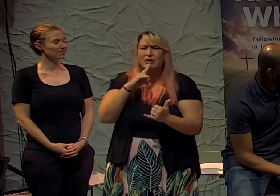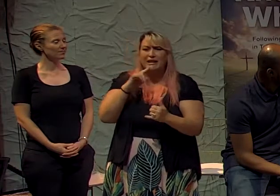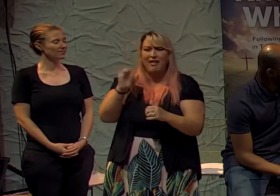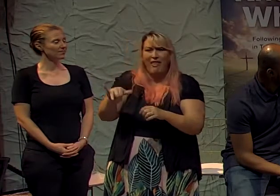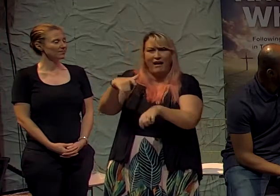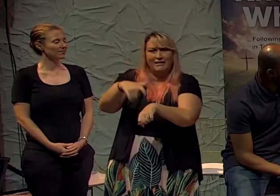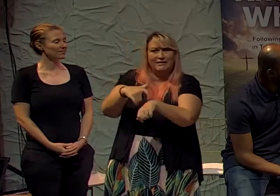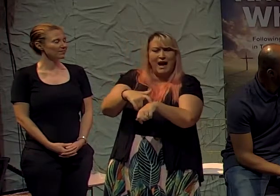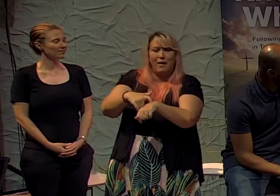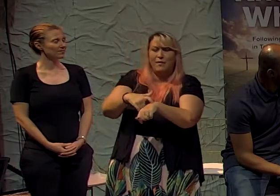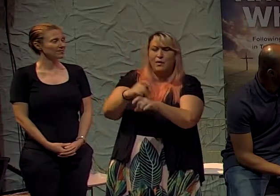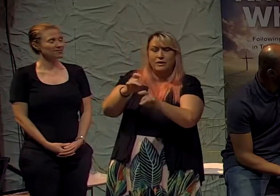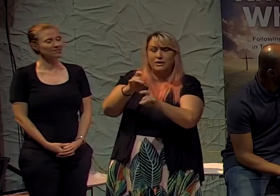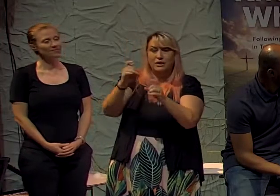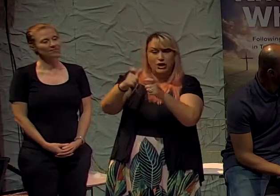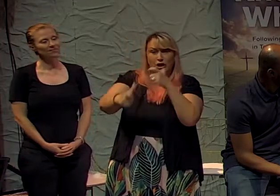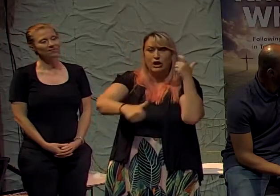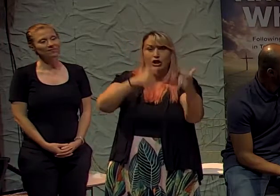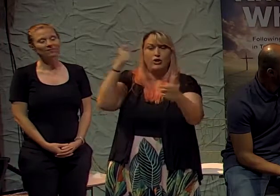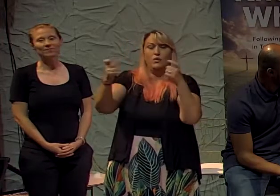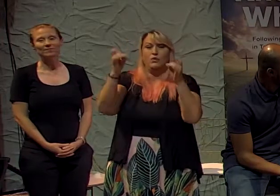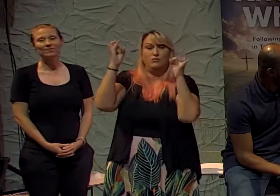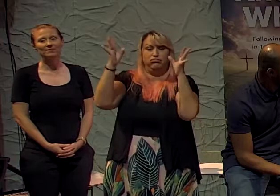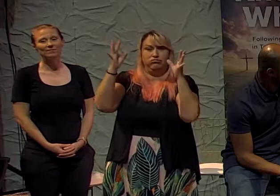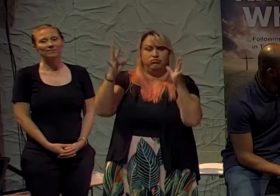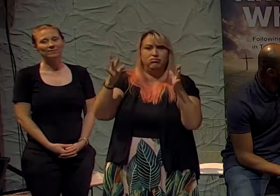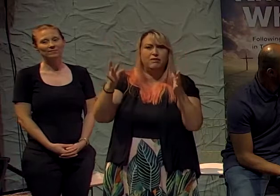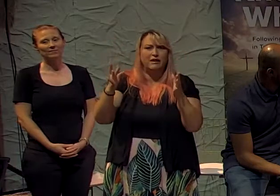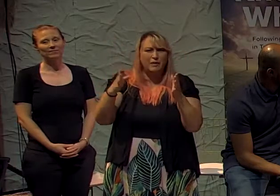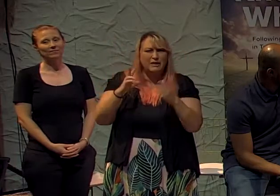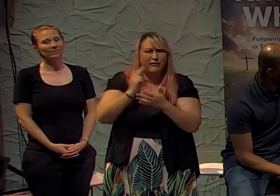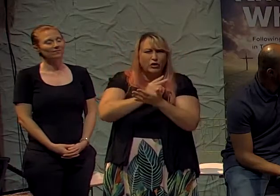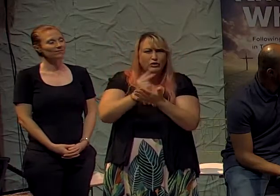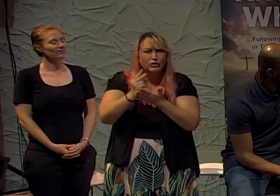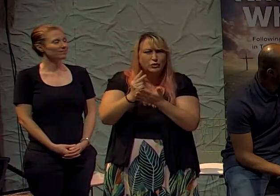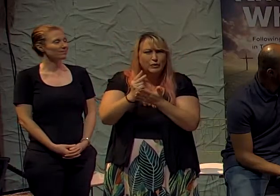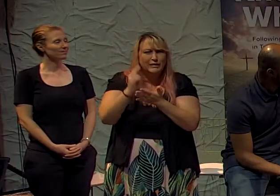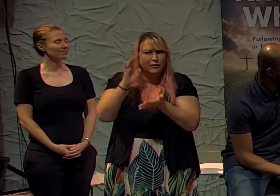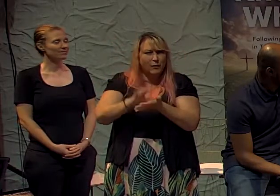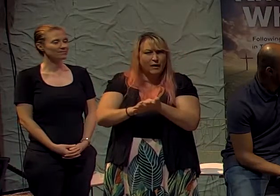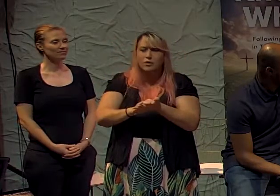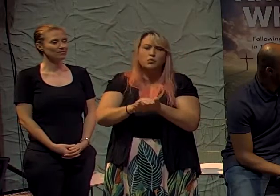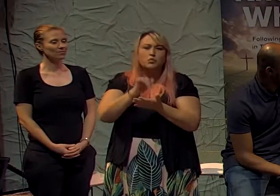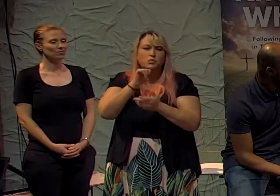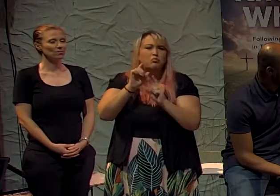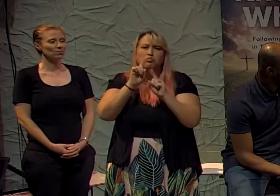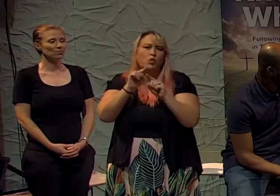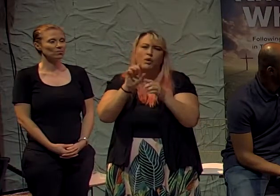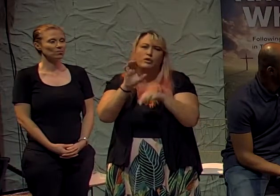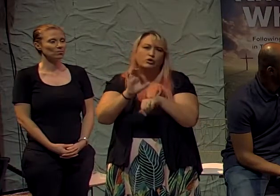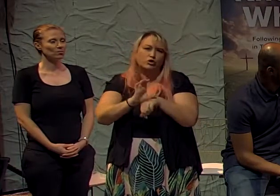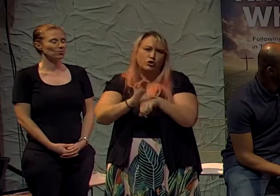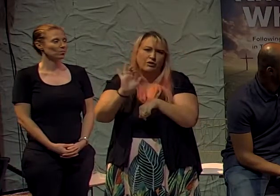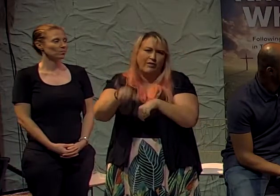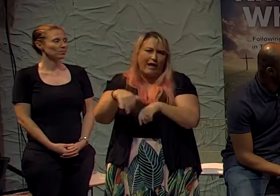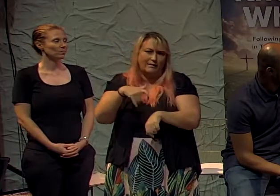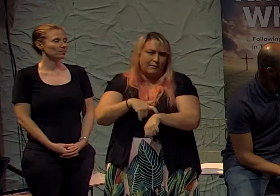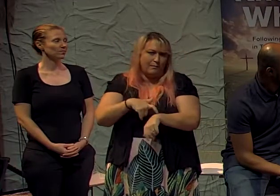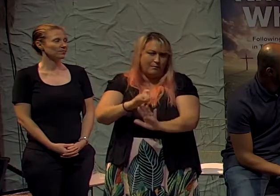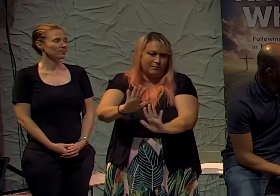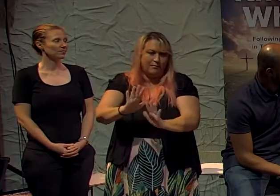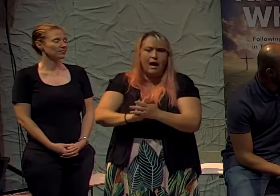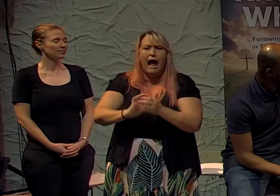was in the first 2 weeks of our marriage. And we were not going to church at the time. So I can't give you the way